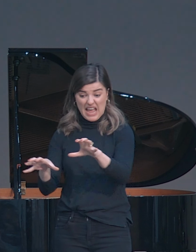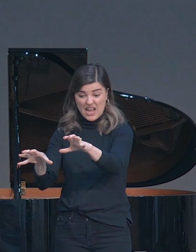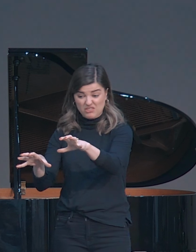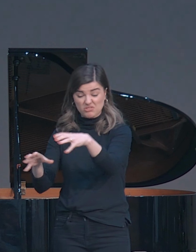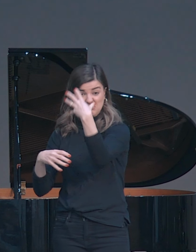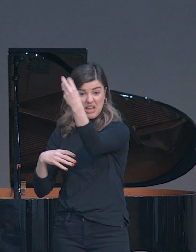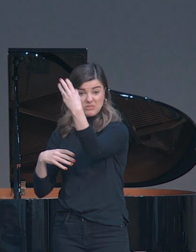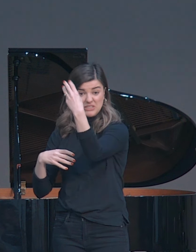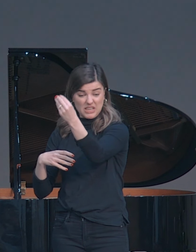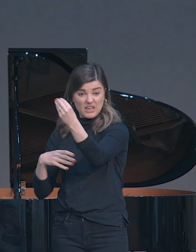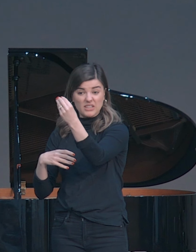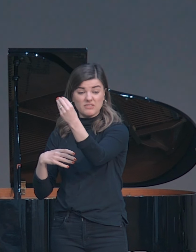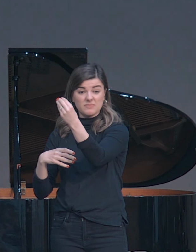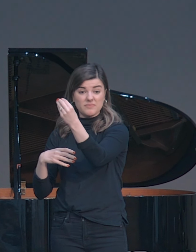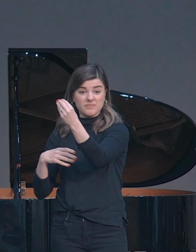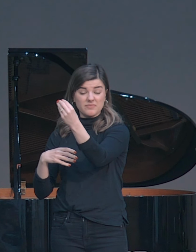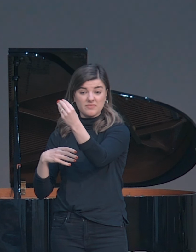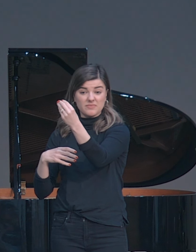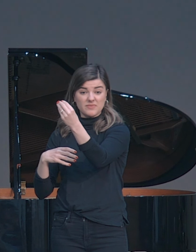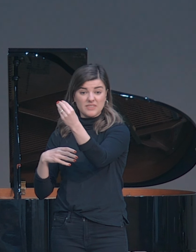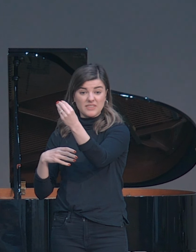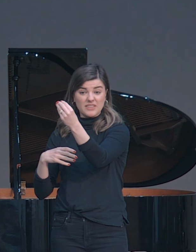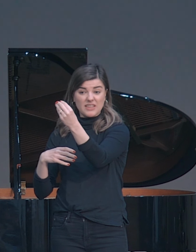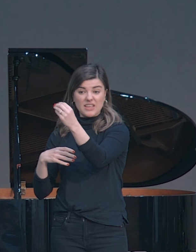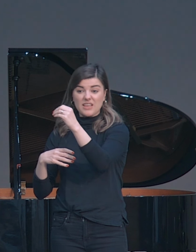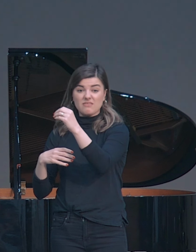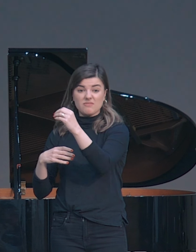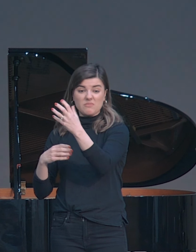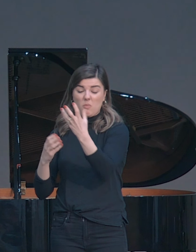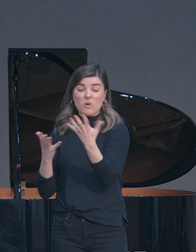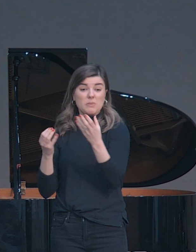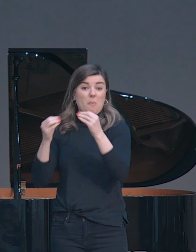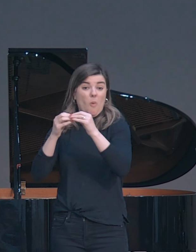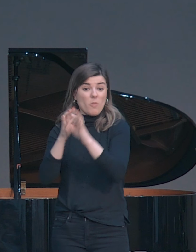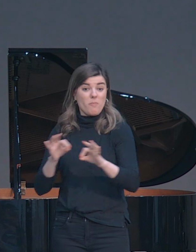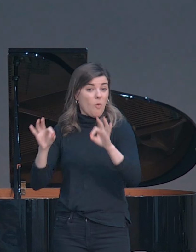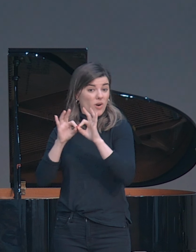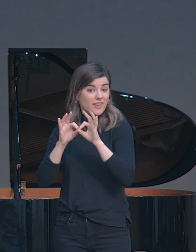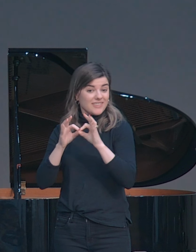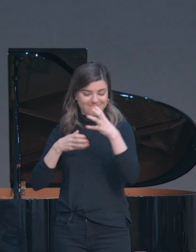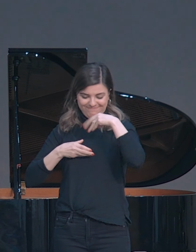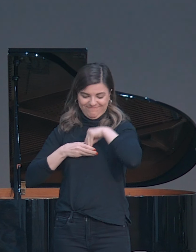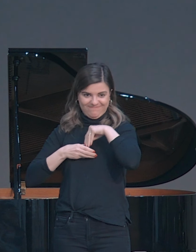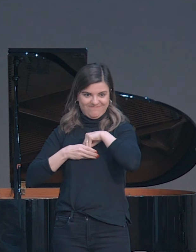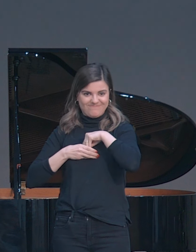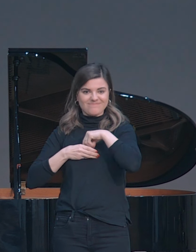of a person is just as important is what happens on the outside.